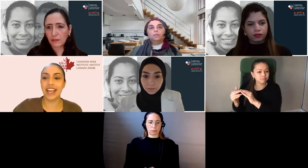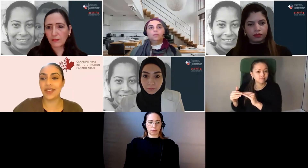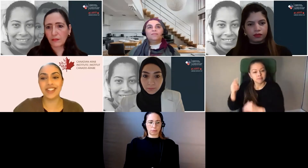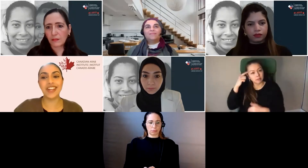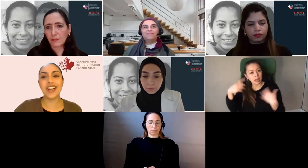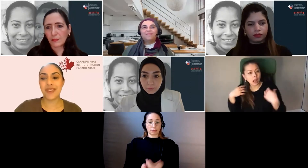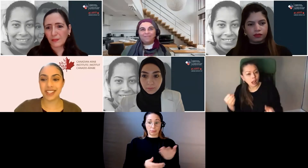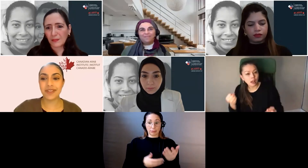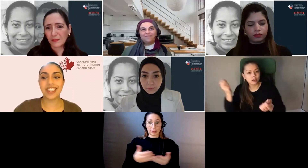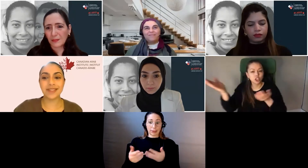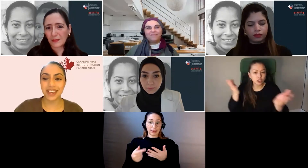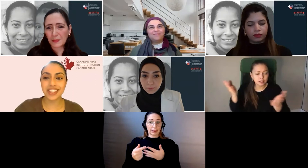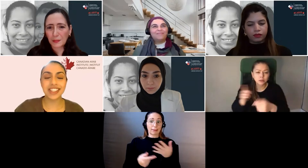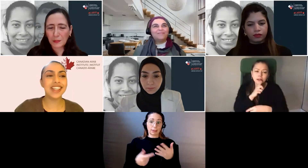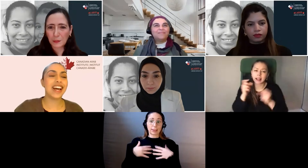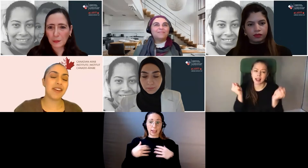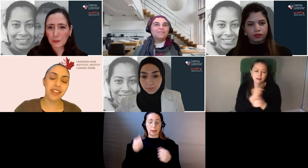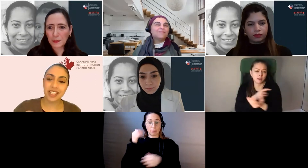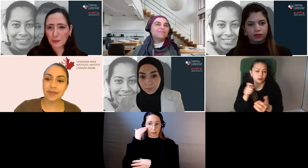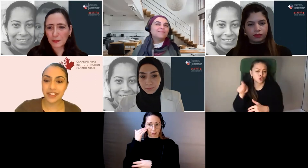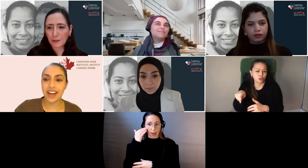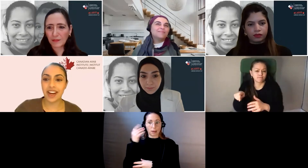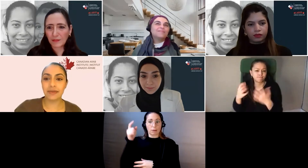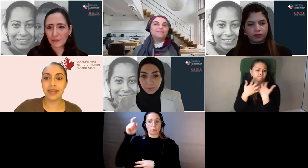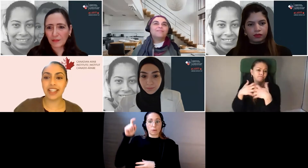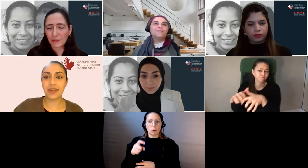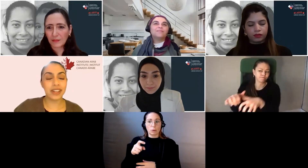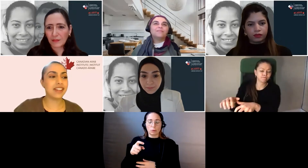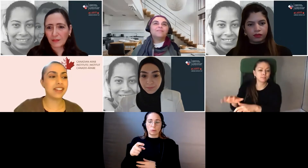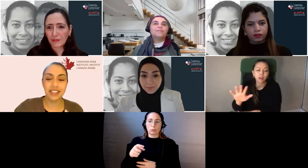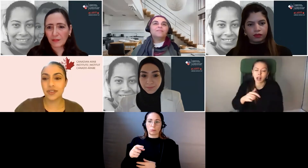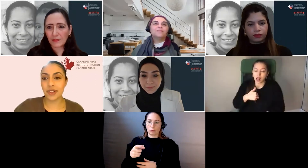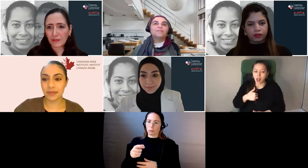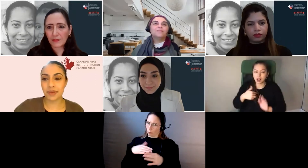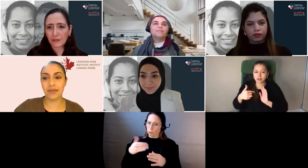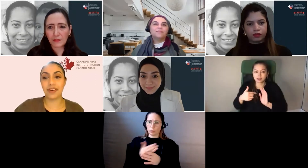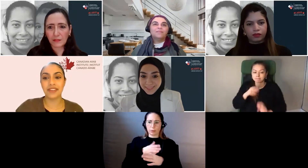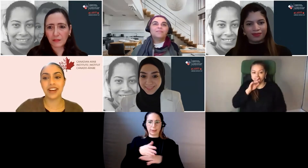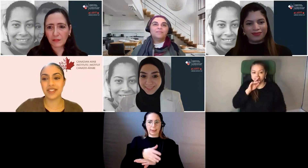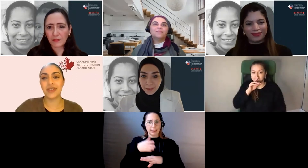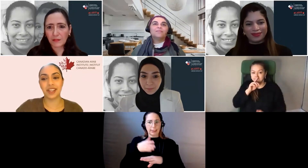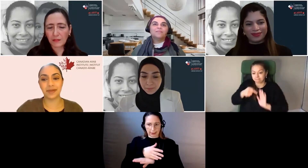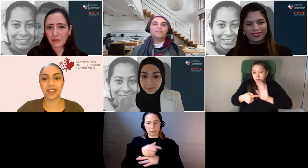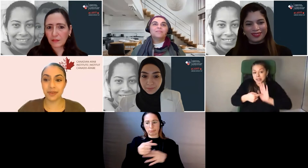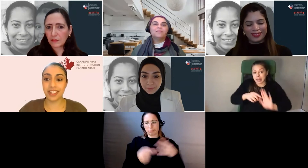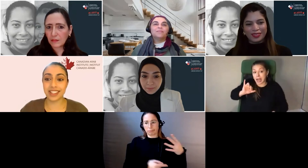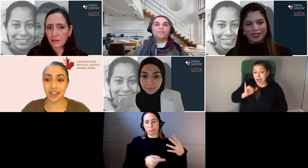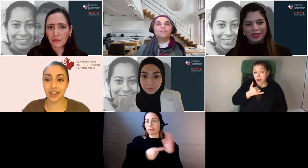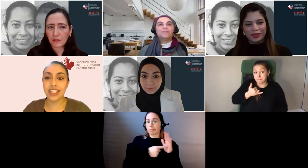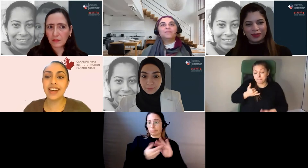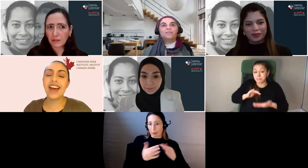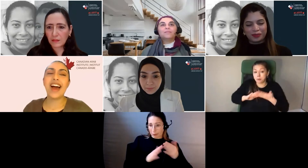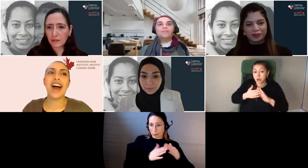every language possible, especially, I'm going to speak for the Arab Canadian community, one of the fastest growing immigrant communities